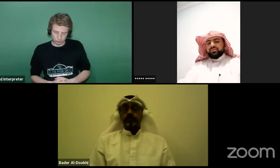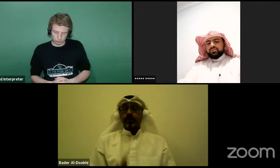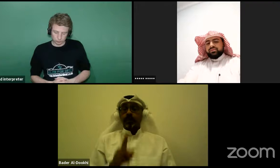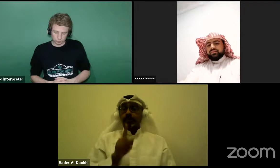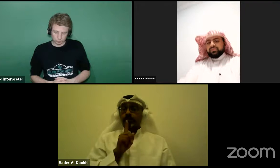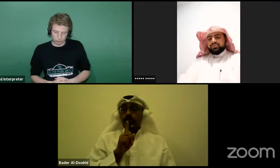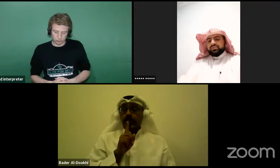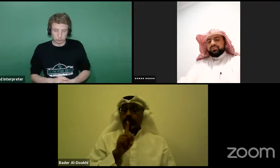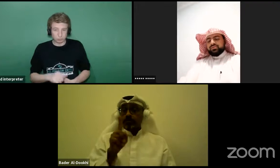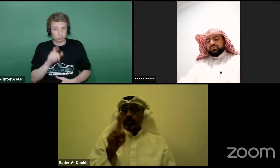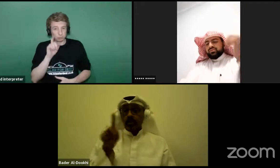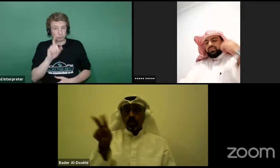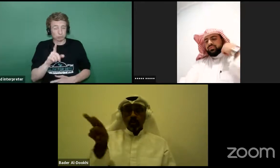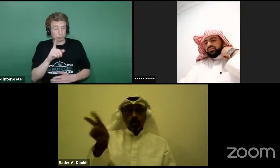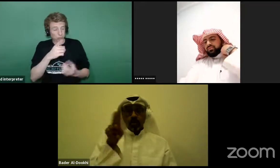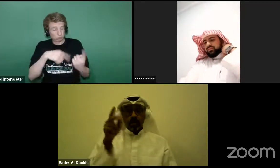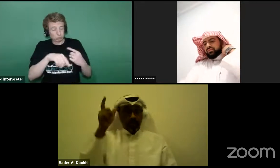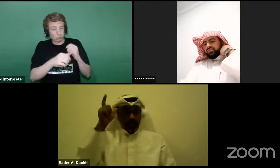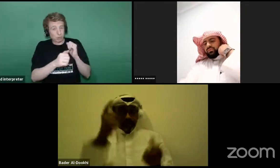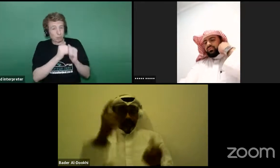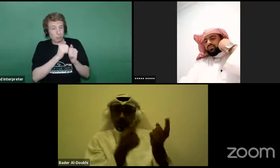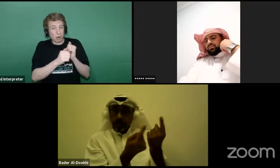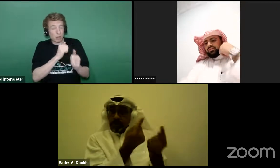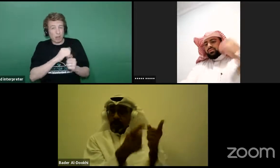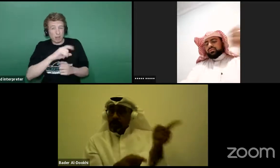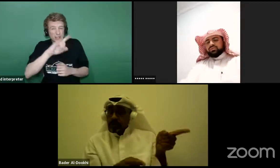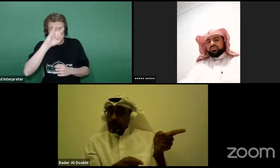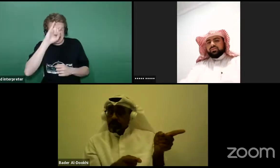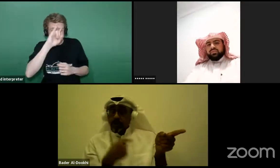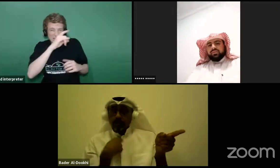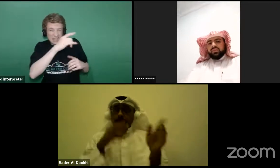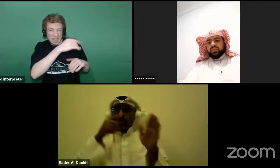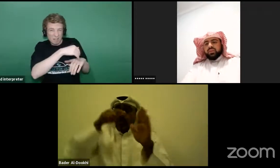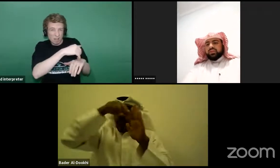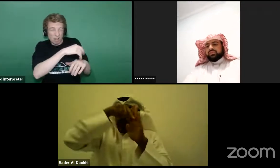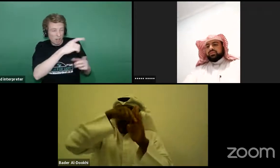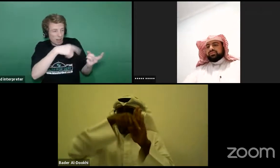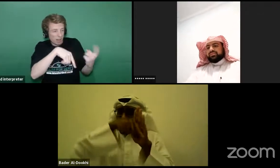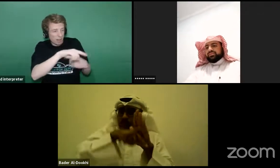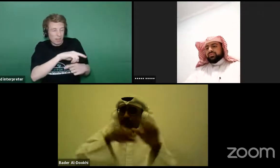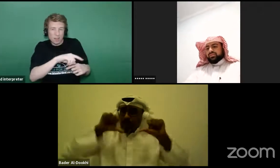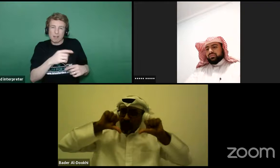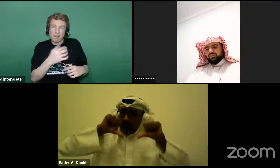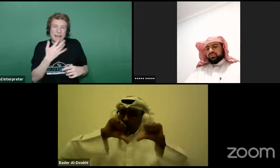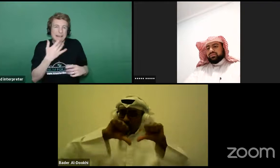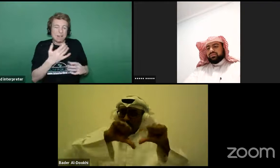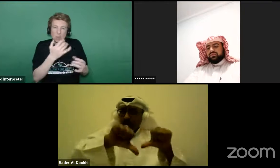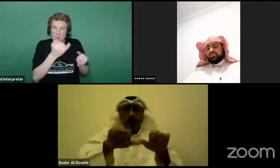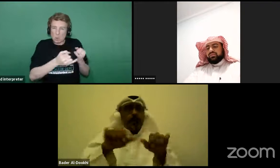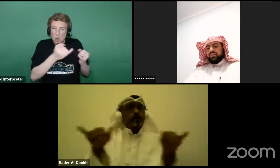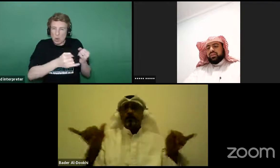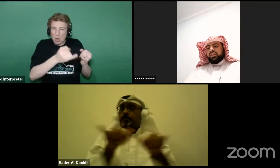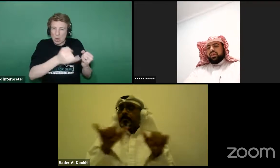their brothers, the devils, they plunge them deeper into error, and they never stop short.